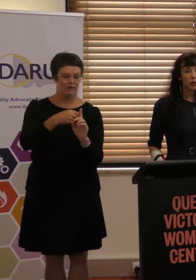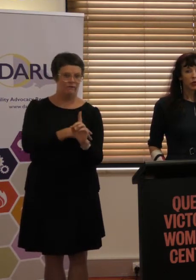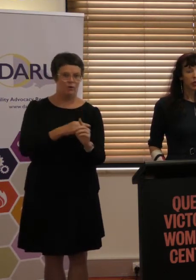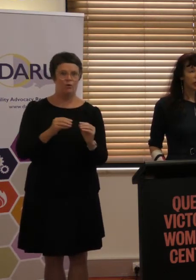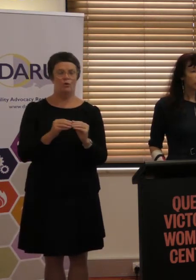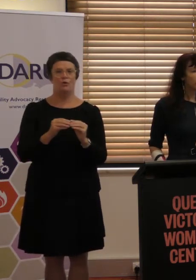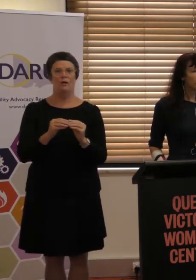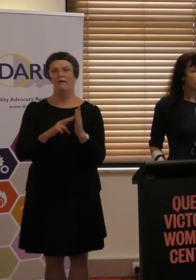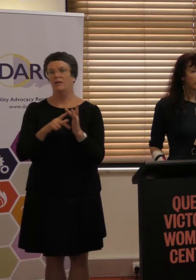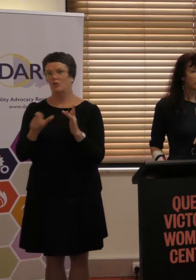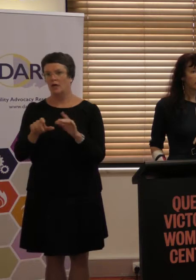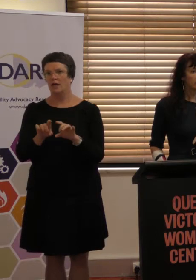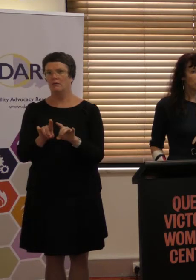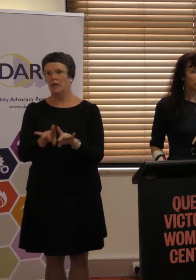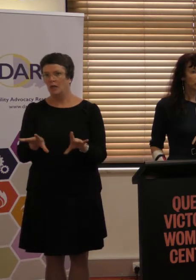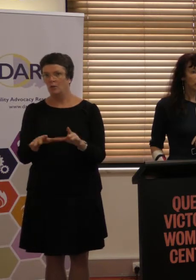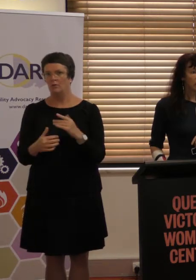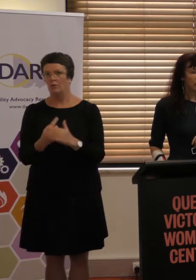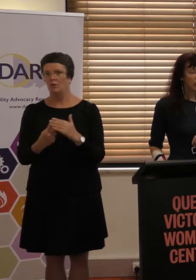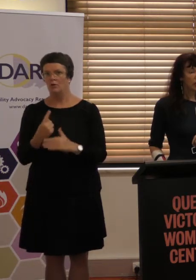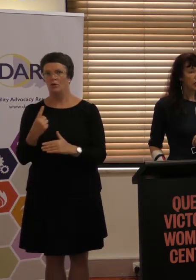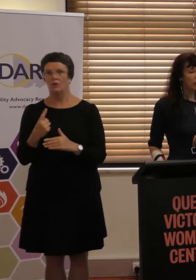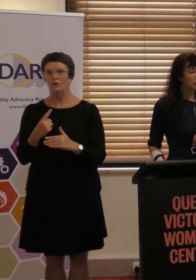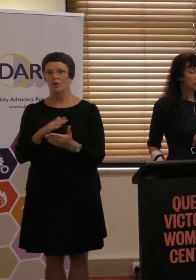Equal Opportunity and Human Rights Commission,